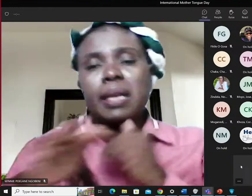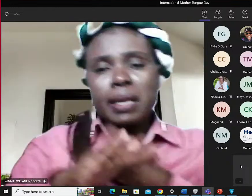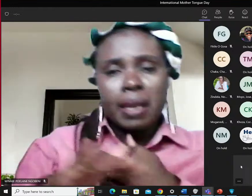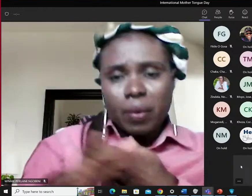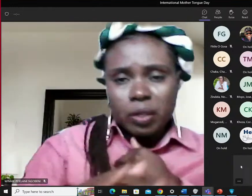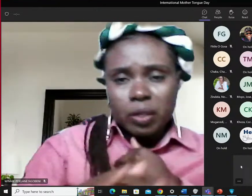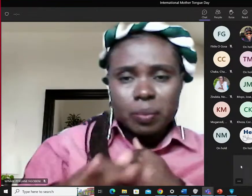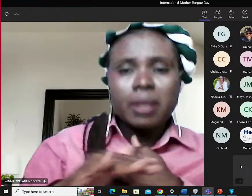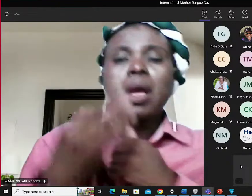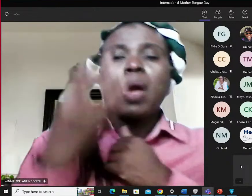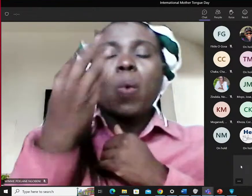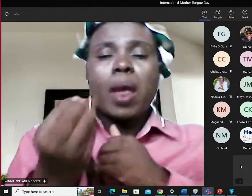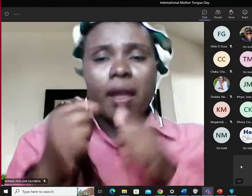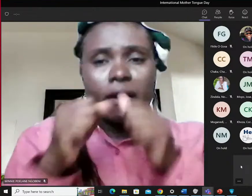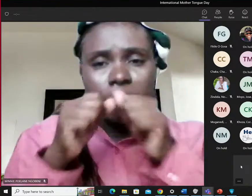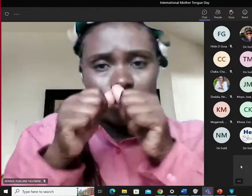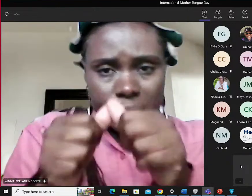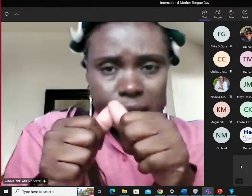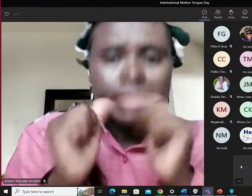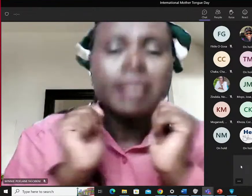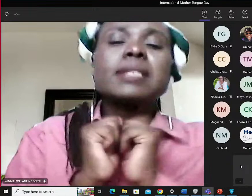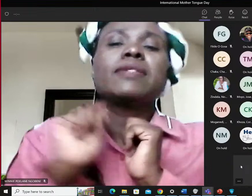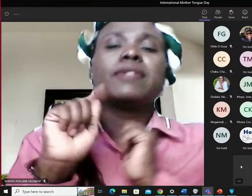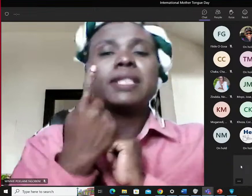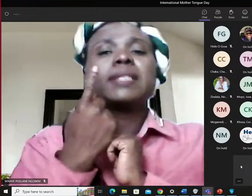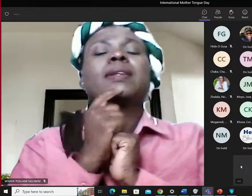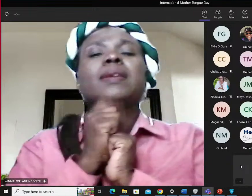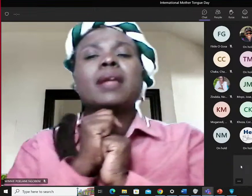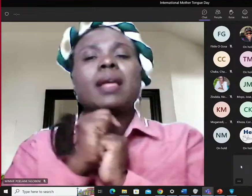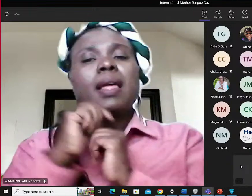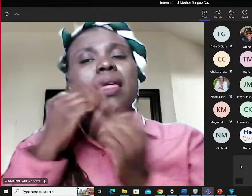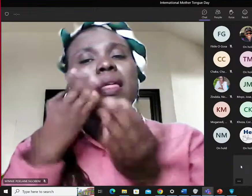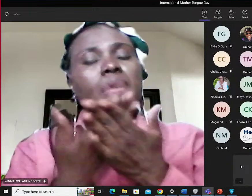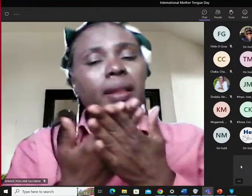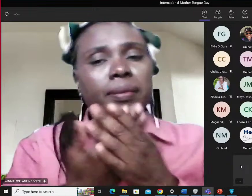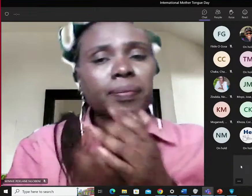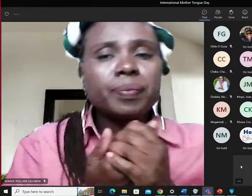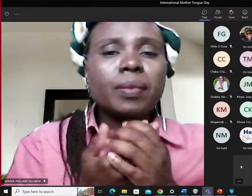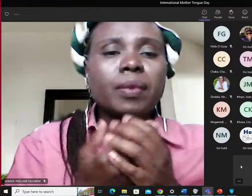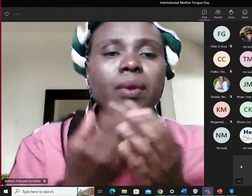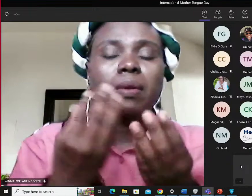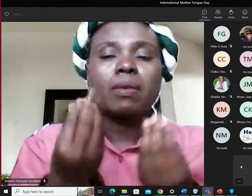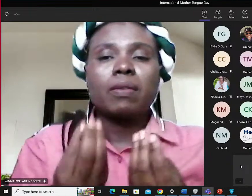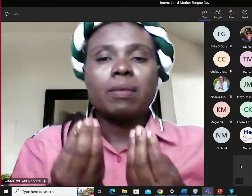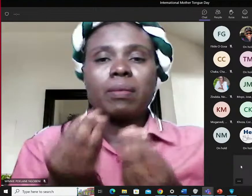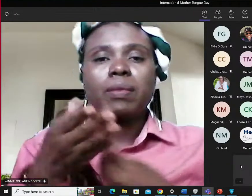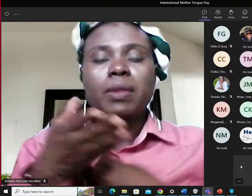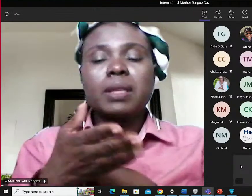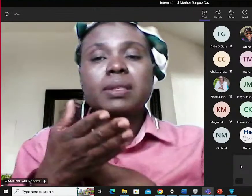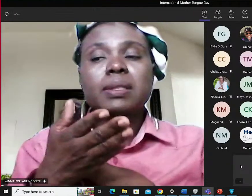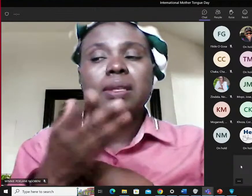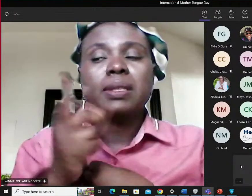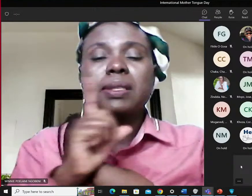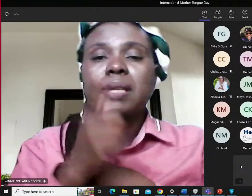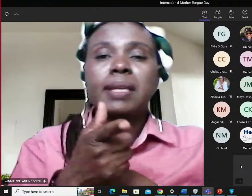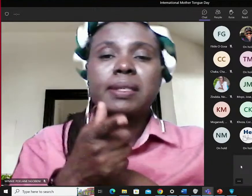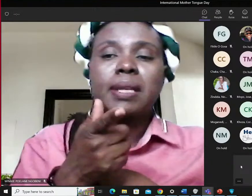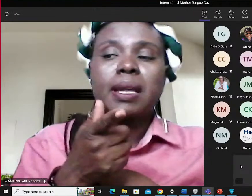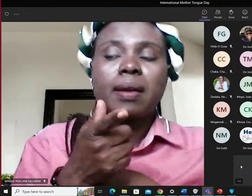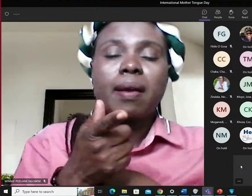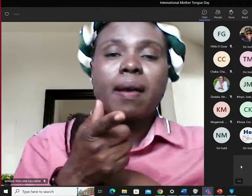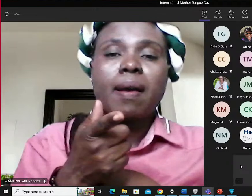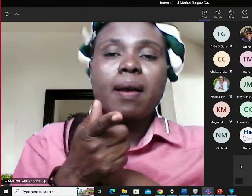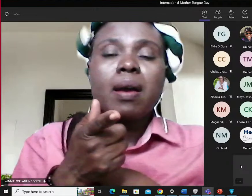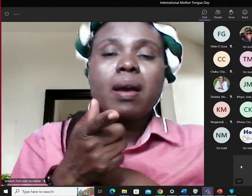address. And then from this policy, it says that from